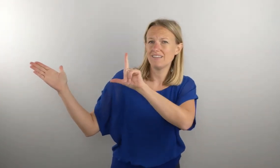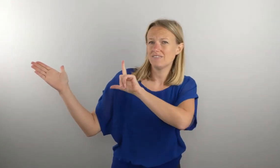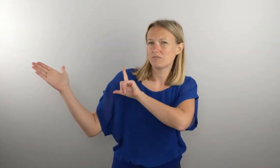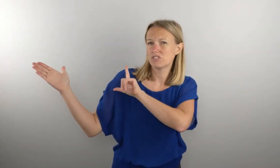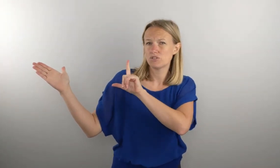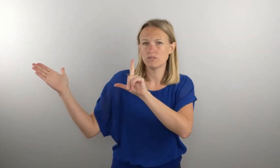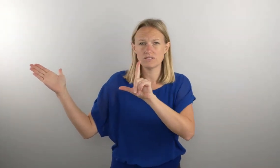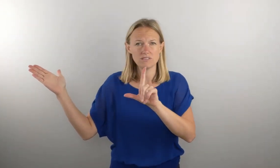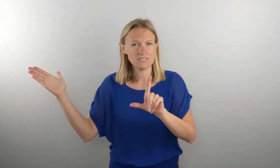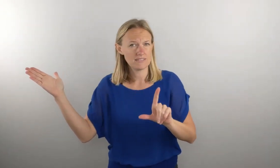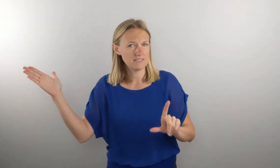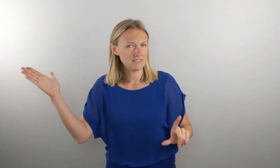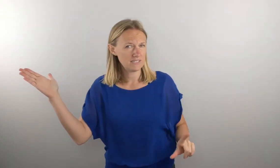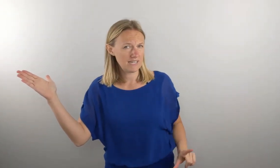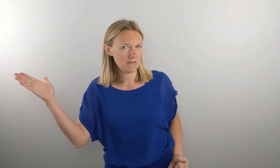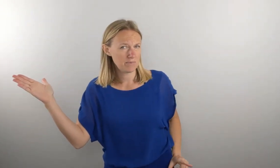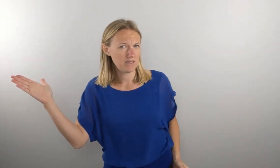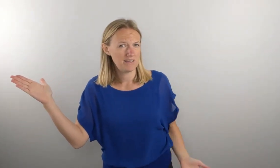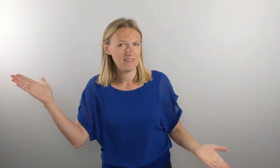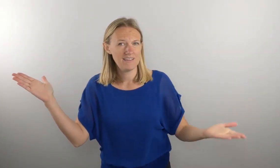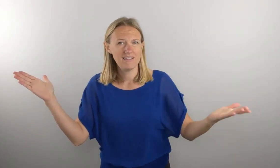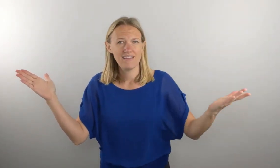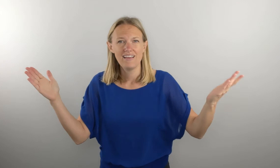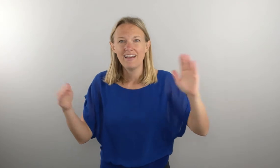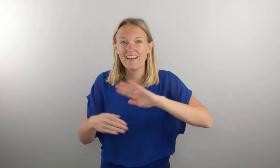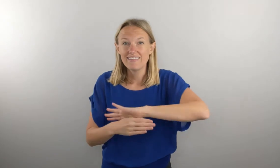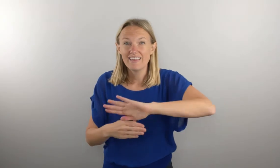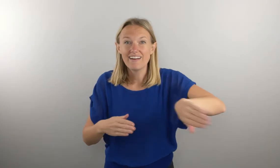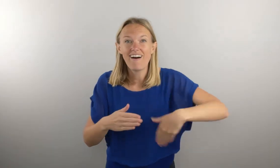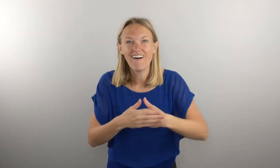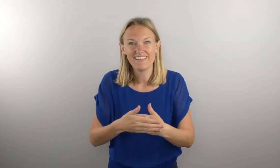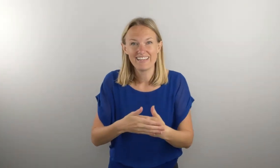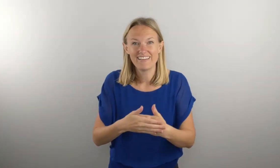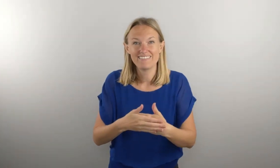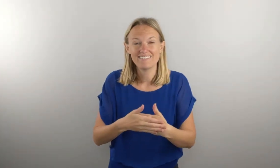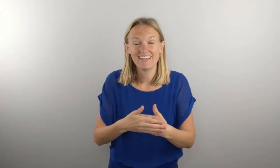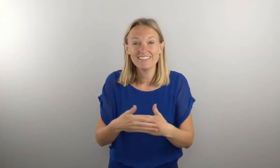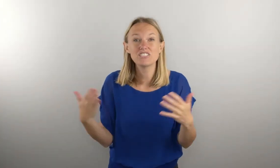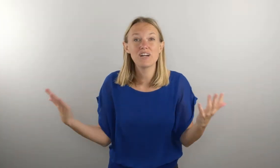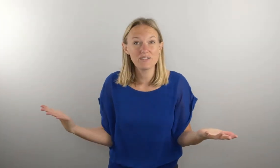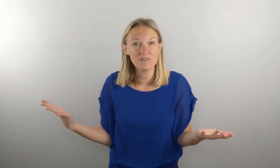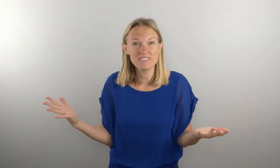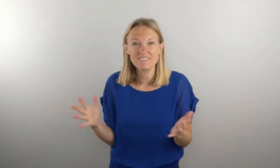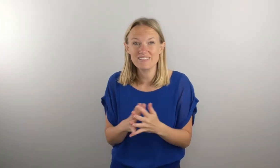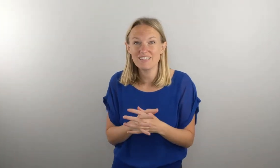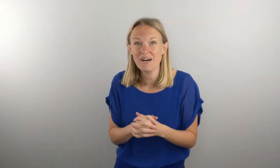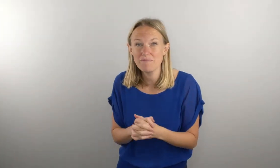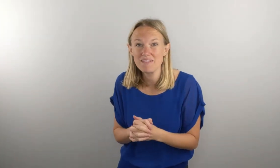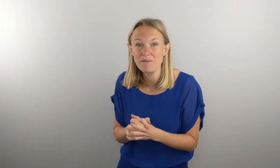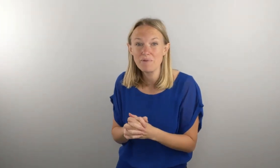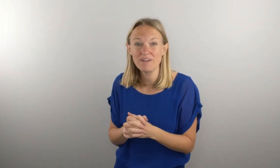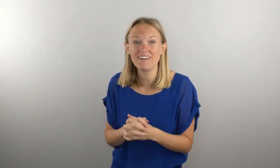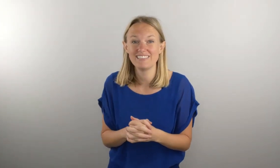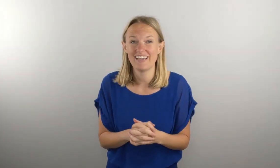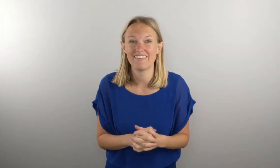from your shoulder down to your hip. And then all again. Okay, let's try the chorus from the top, and then we'll put it all together,